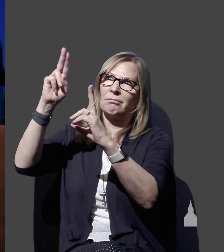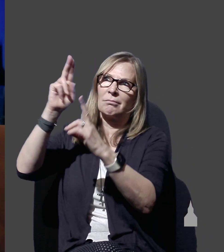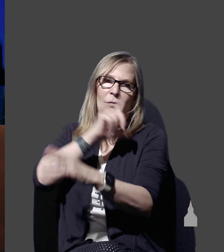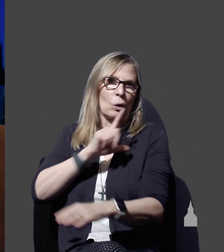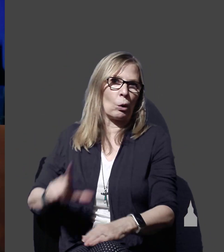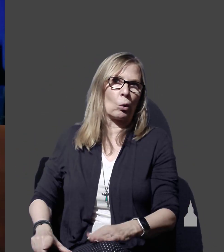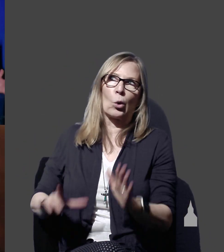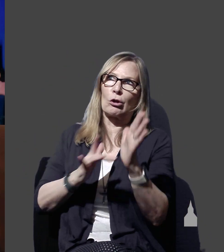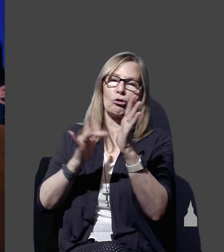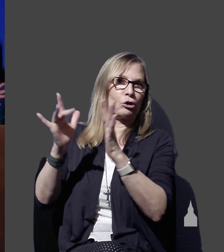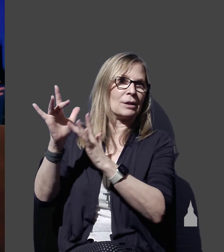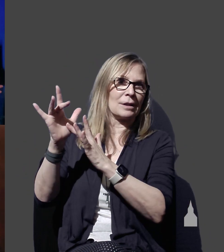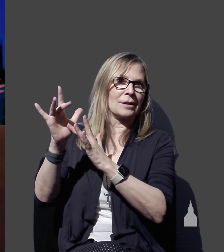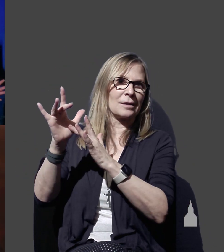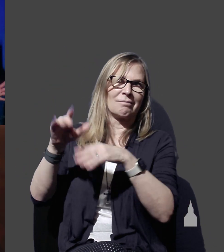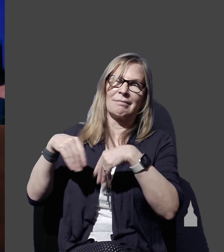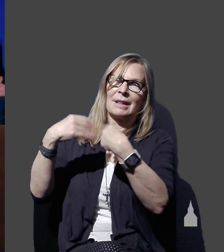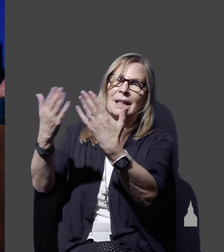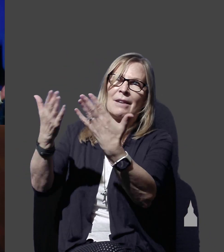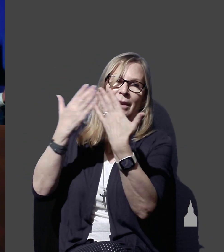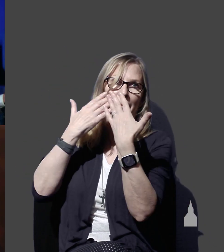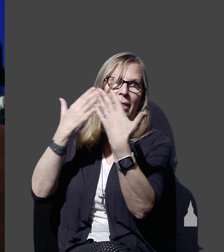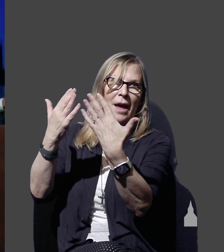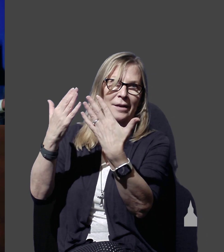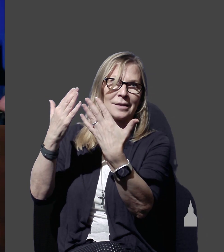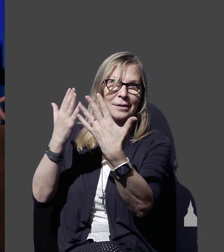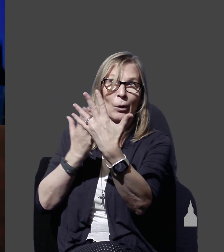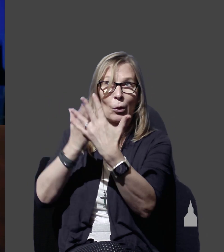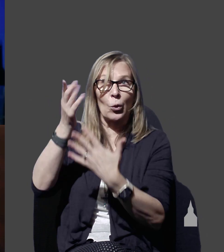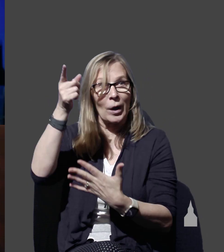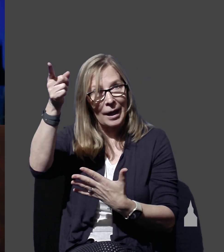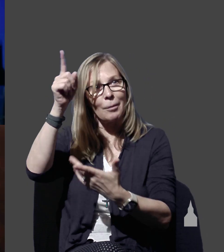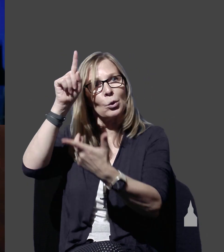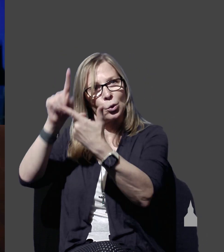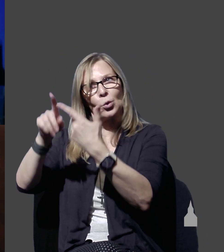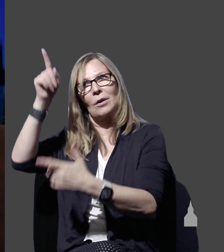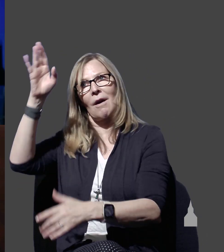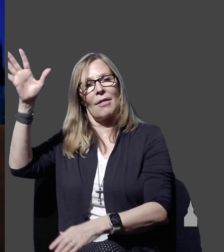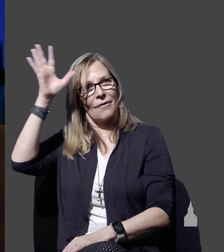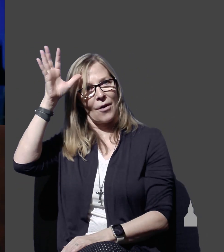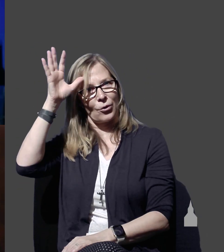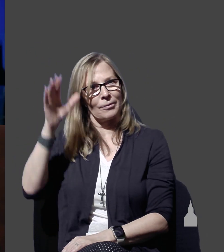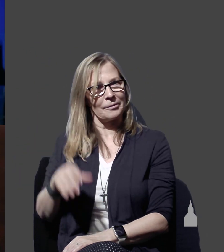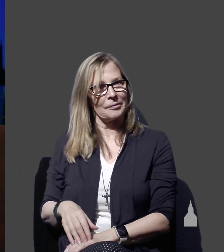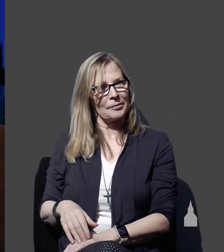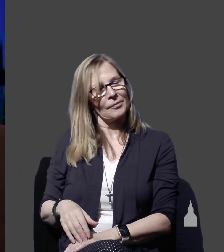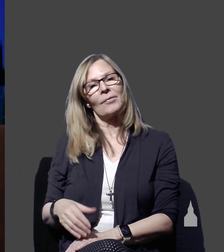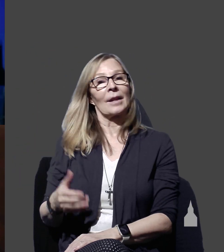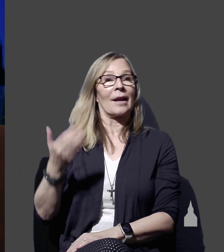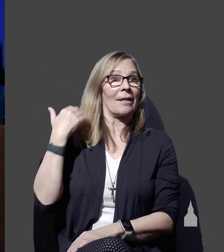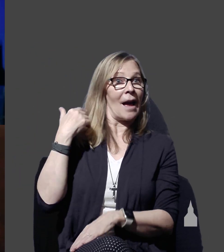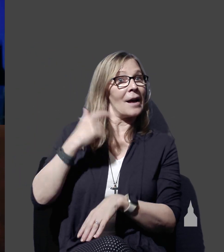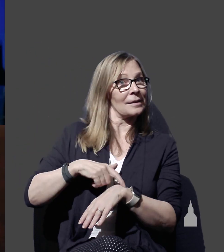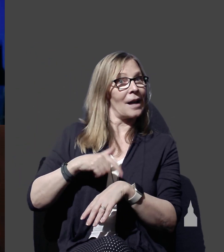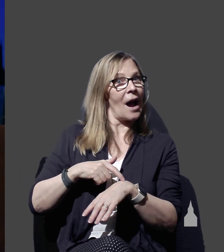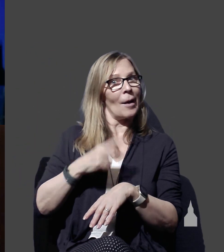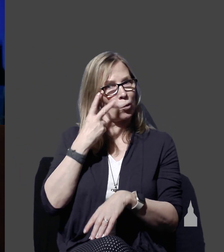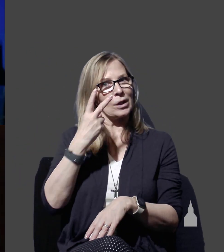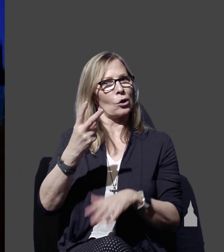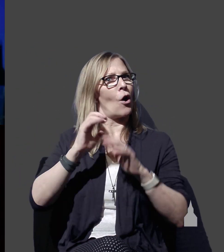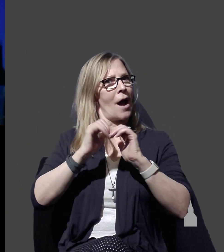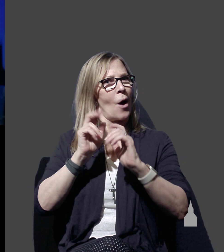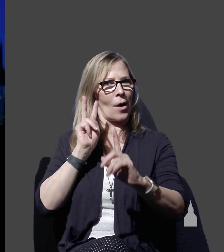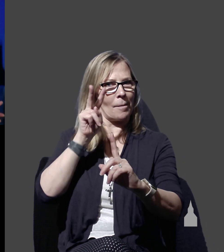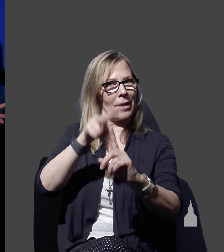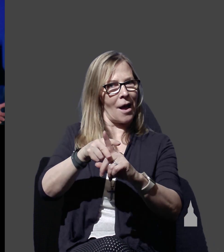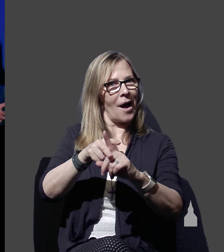Father. Jesus is to permeate every aspect of our life. The last time I taught from Colossians, we saw how that applies in the family, because Paul had